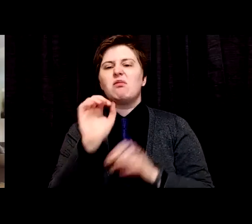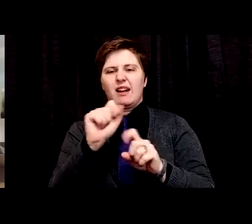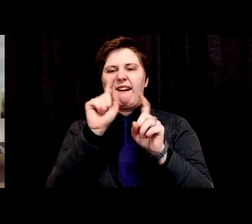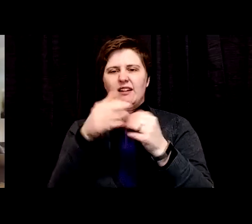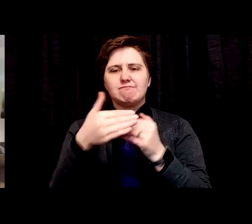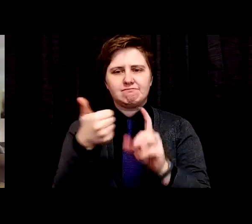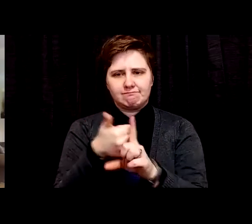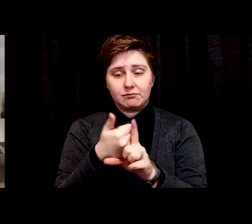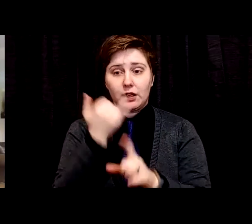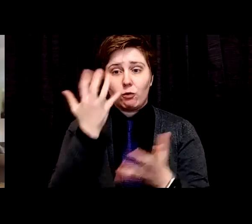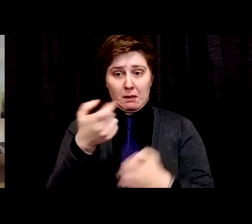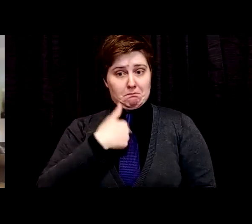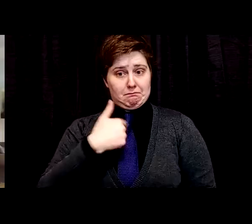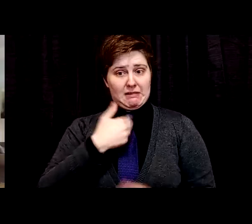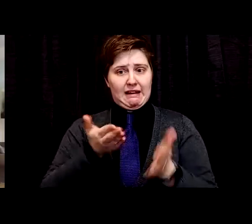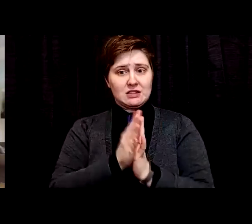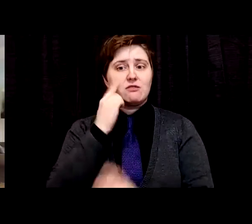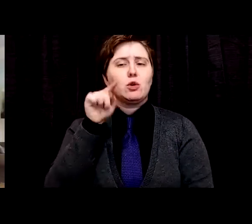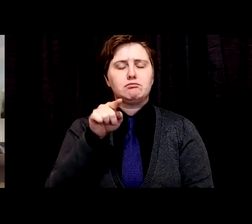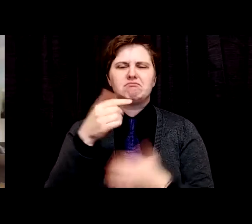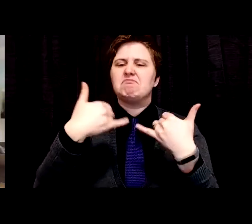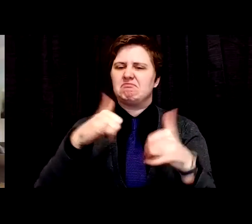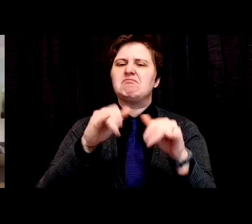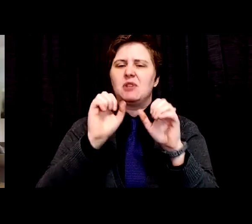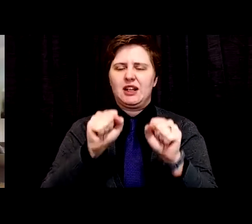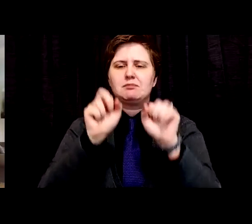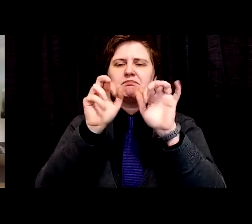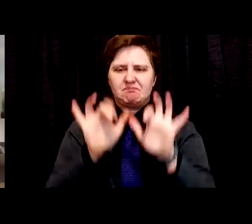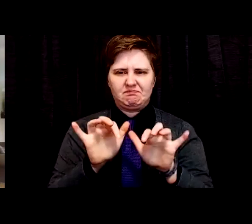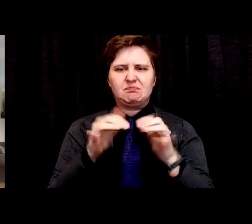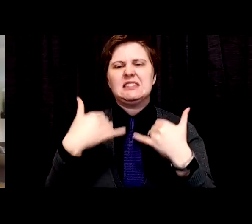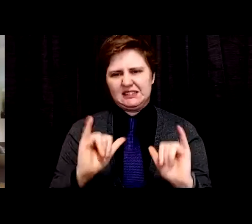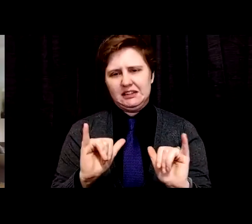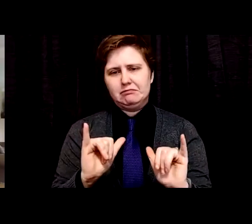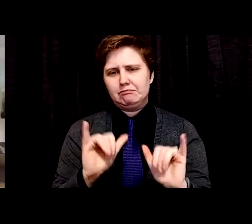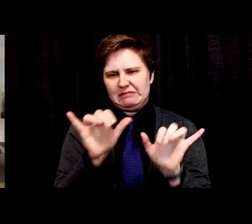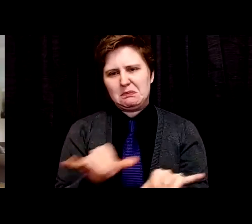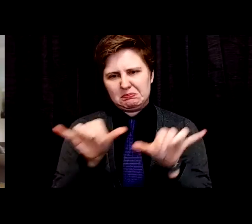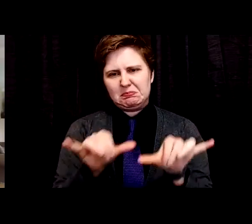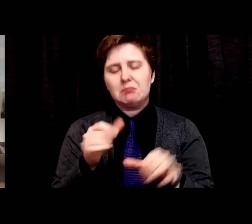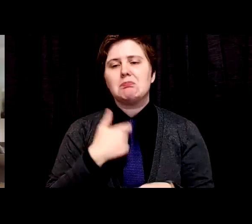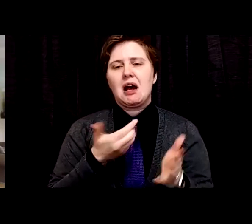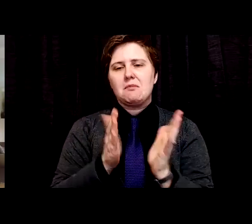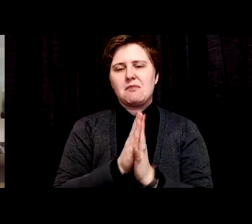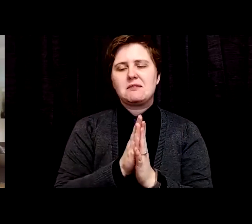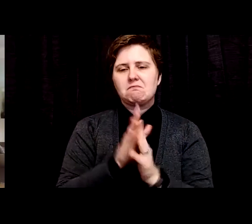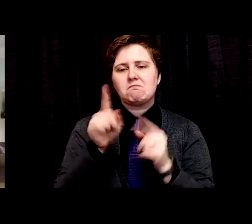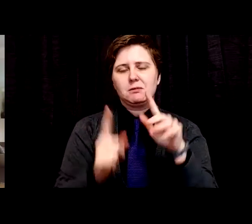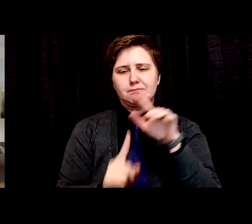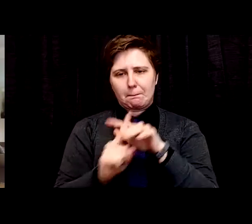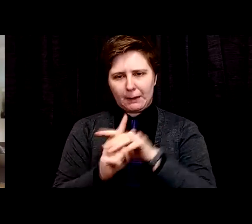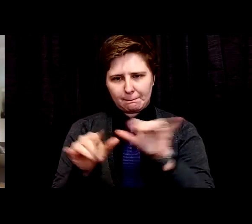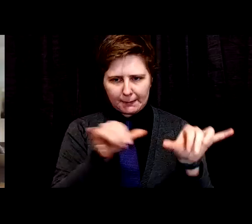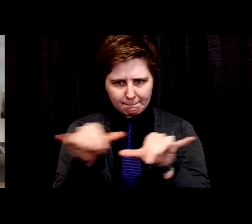If you would like for me to ask your question for you, you're still able to put that into the chat section, and I will ask those as they come up as